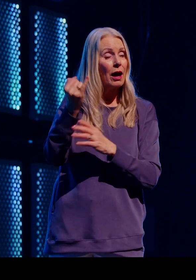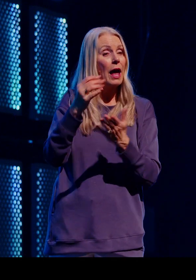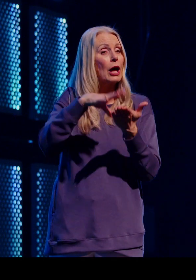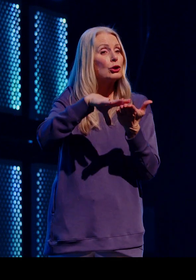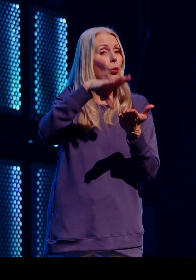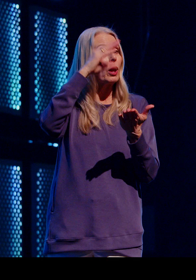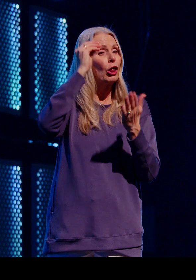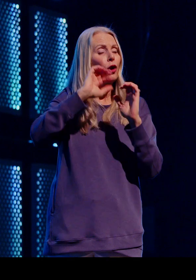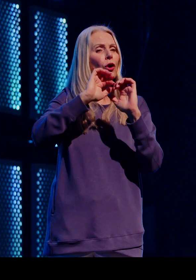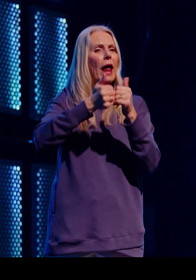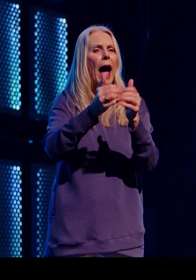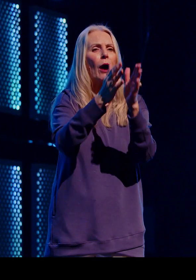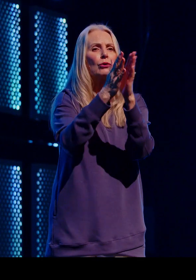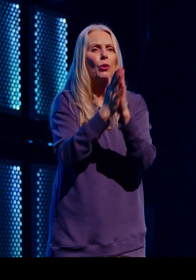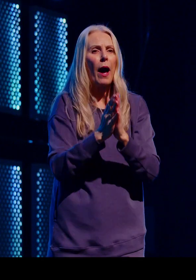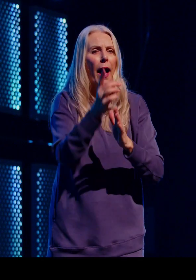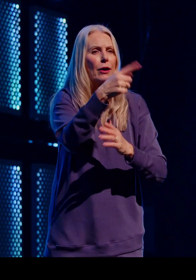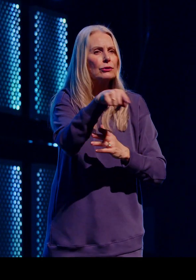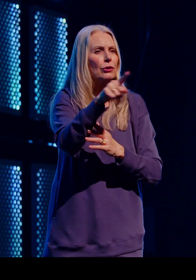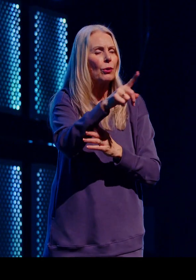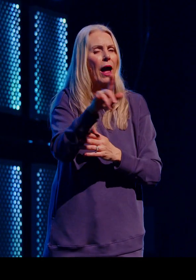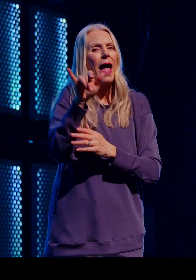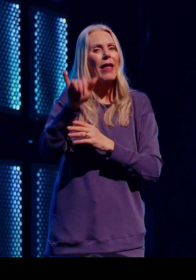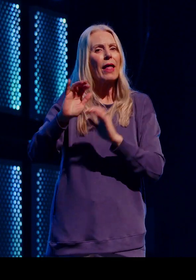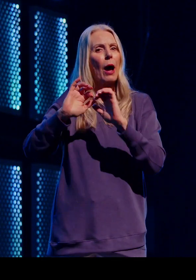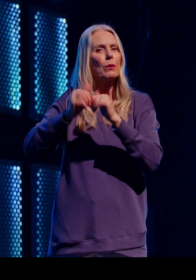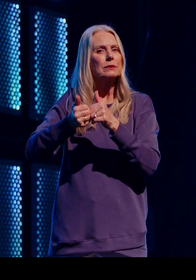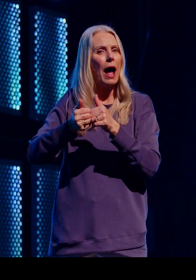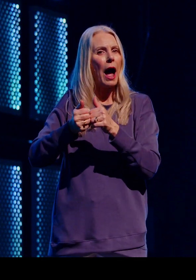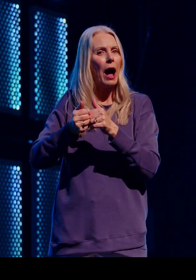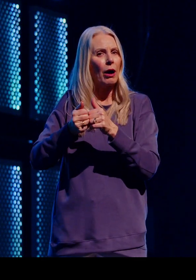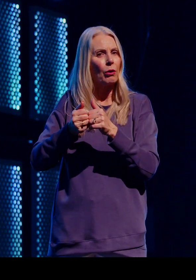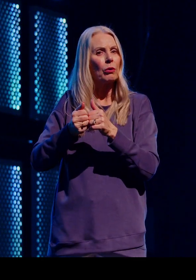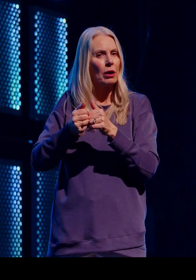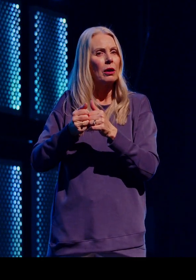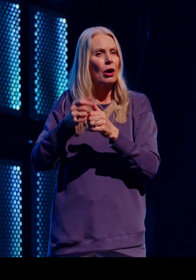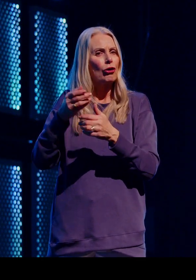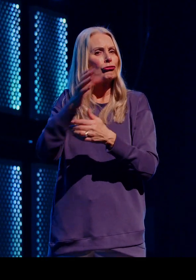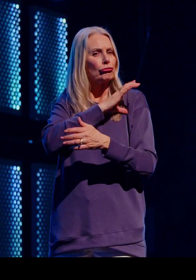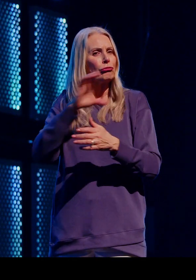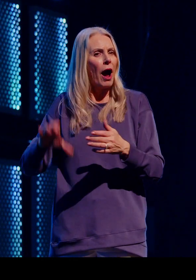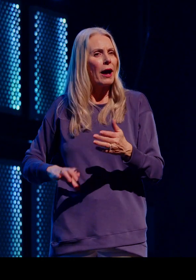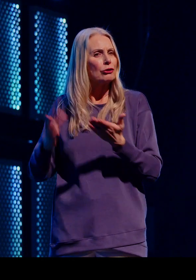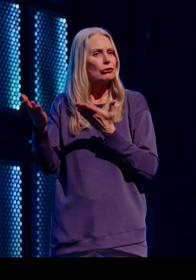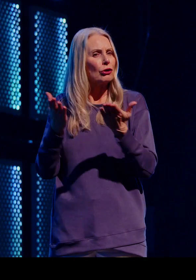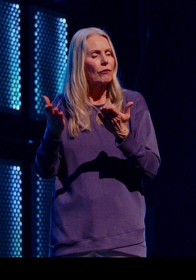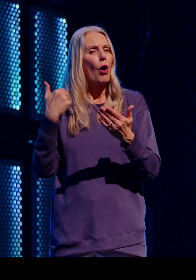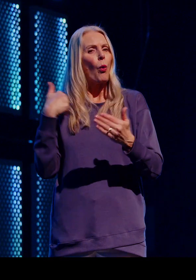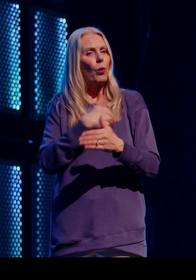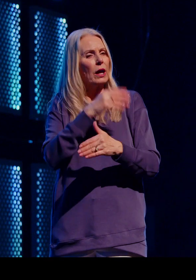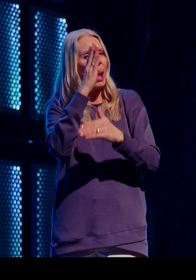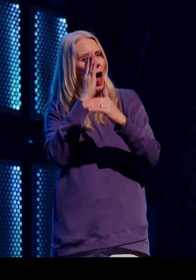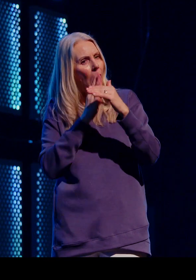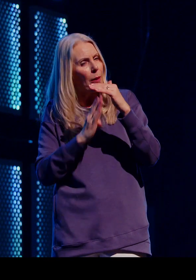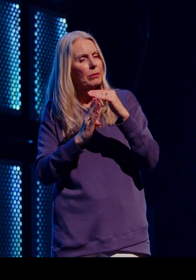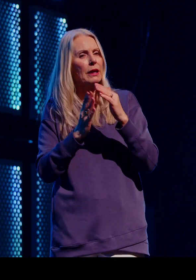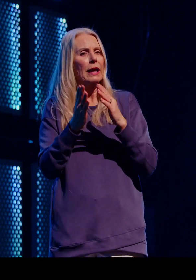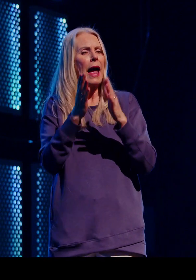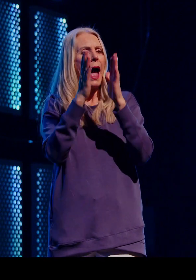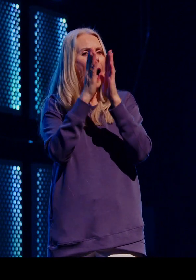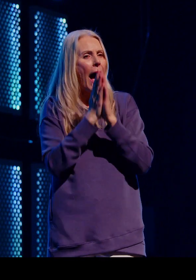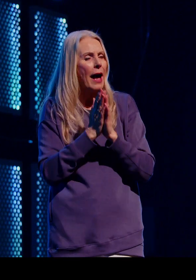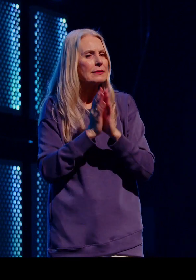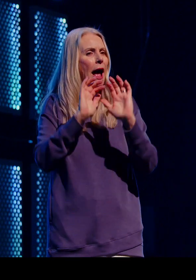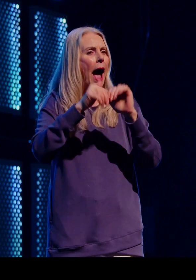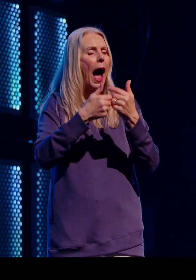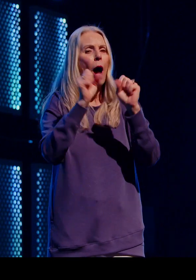I think that's motivated by the way Christ served us, as he served us. So we should humbly consider how we can love the people